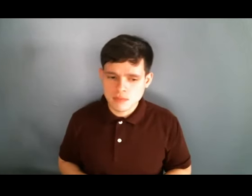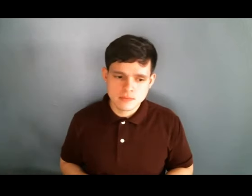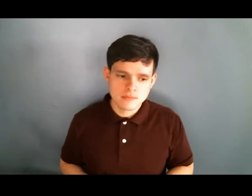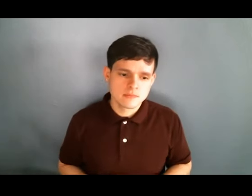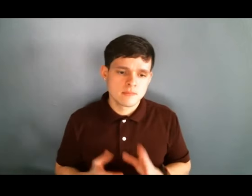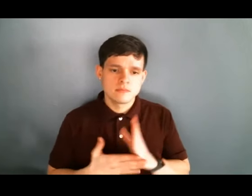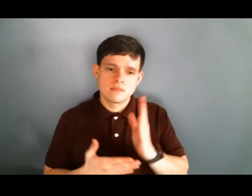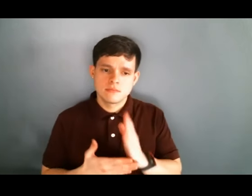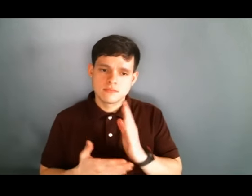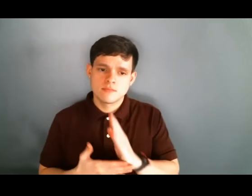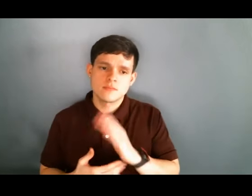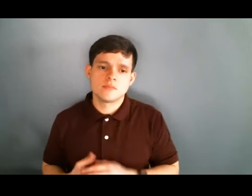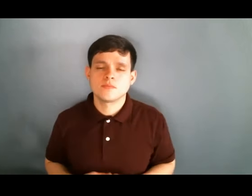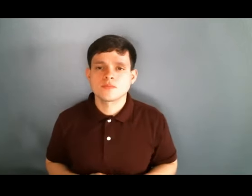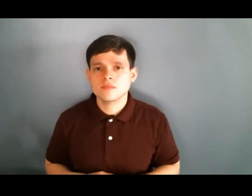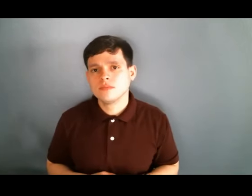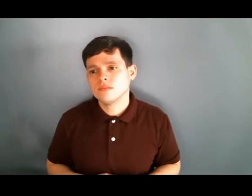Right.